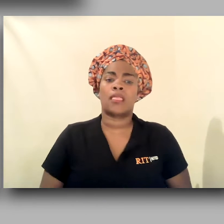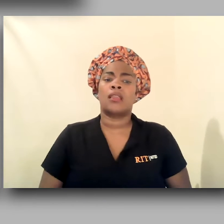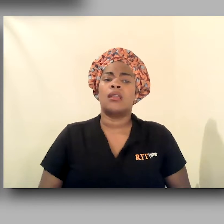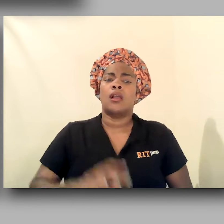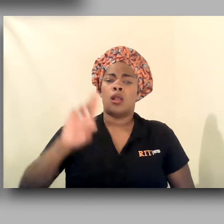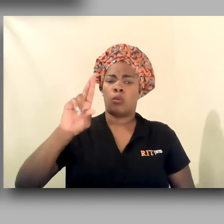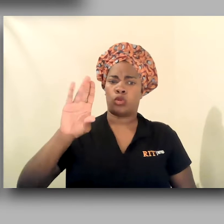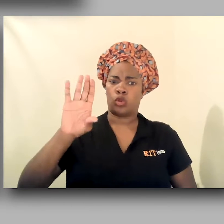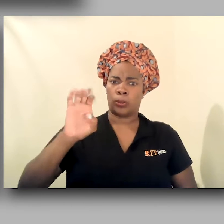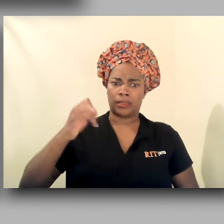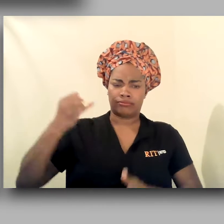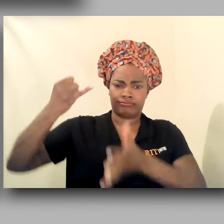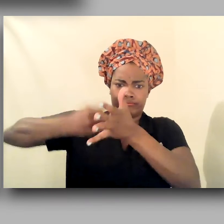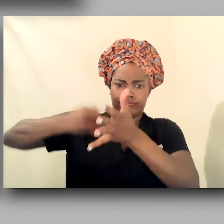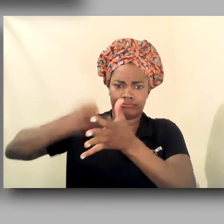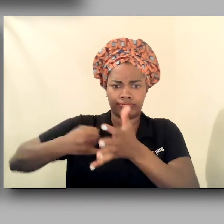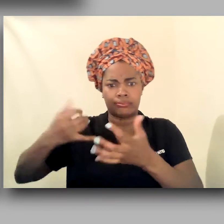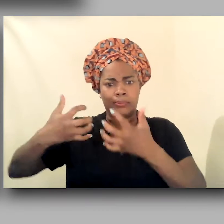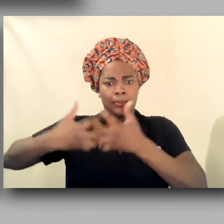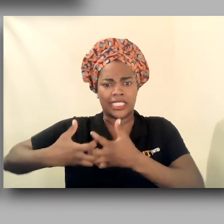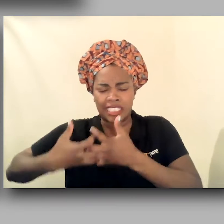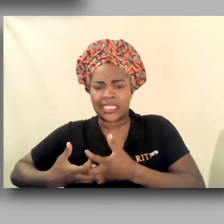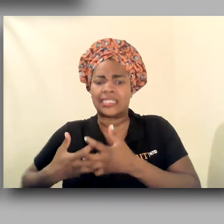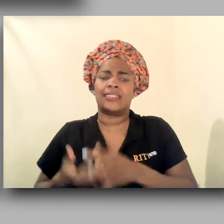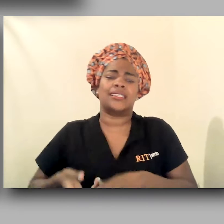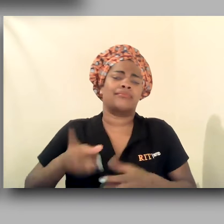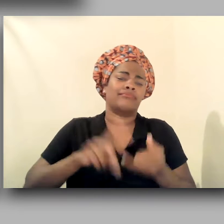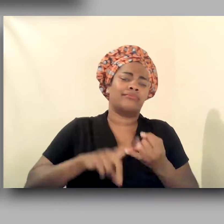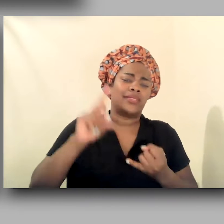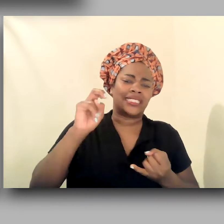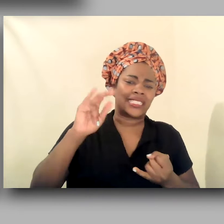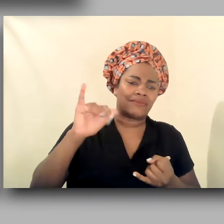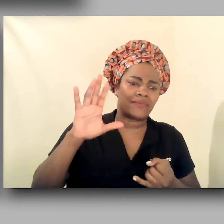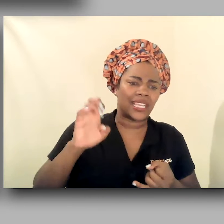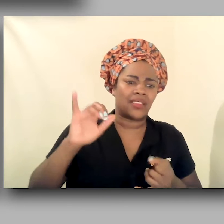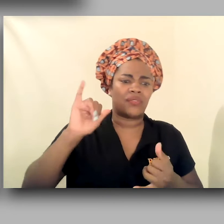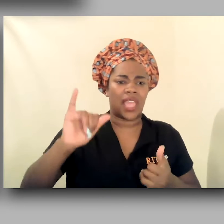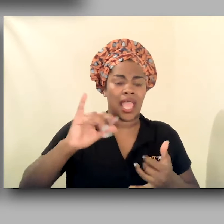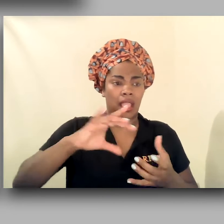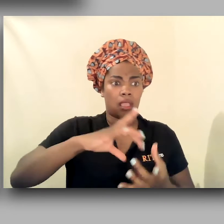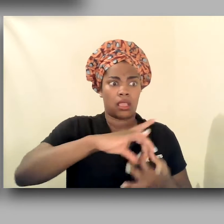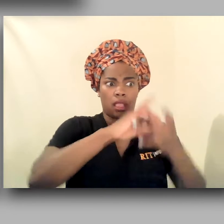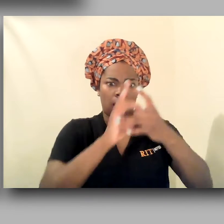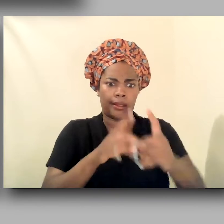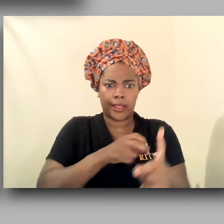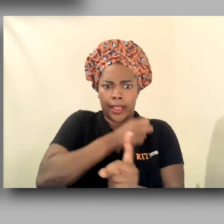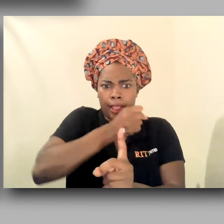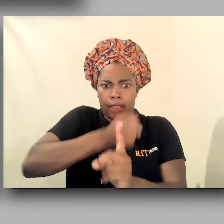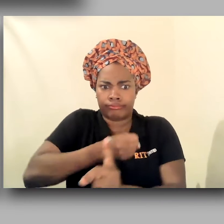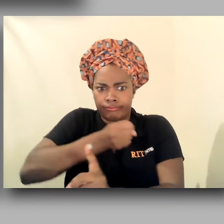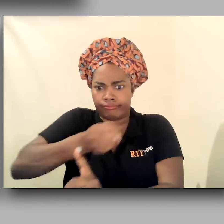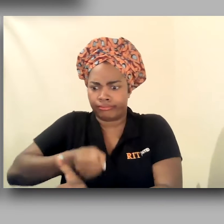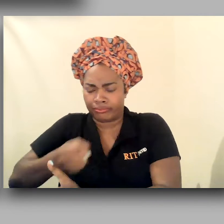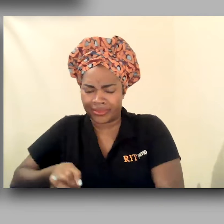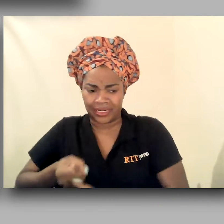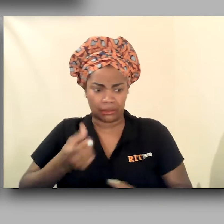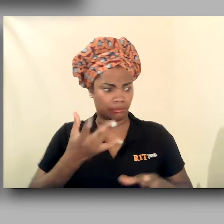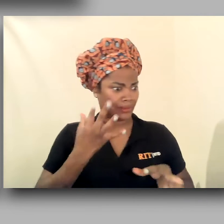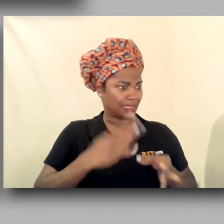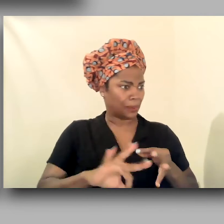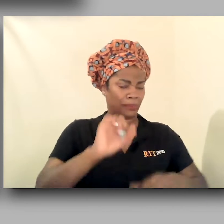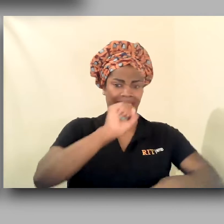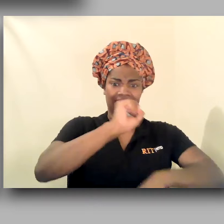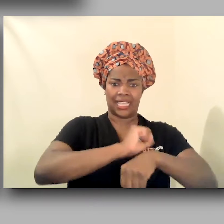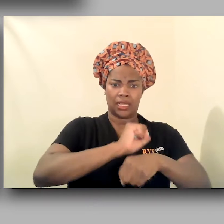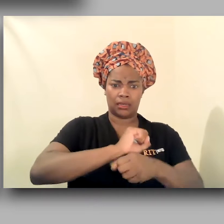an artist that drew a lot of machines that had connected parts that, you know, you'd have something hit